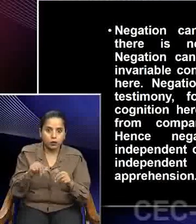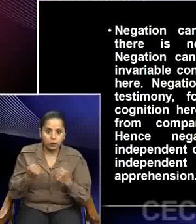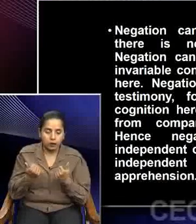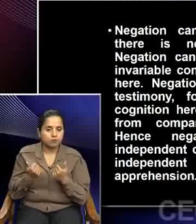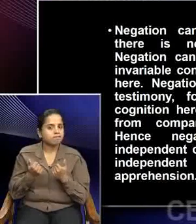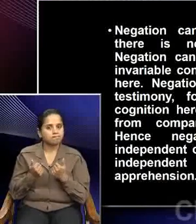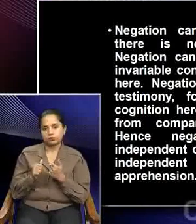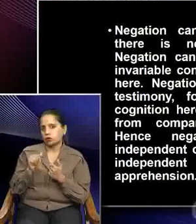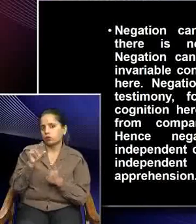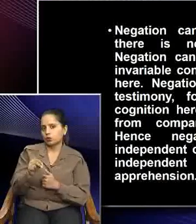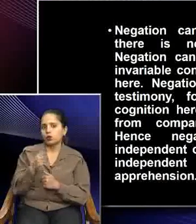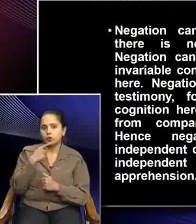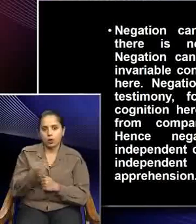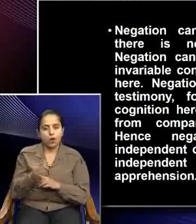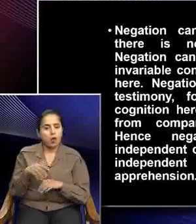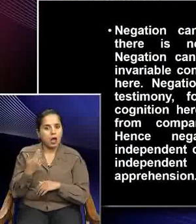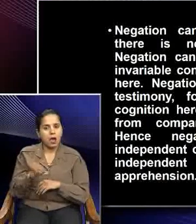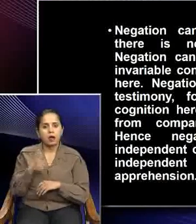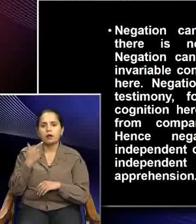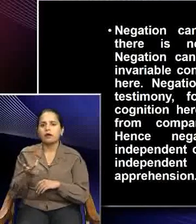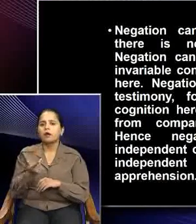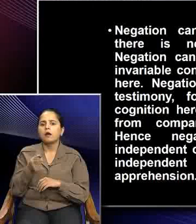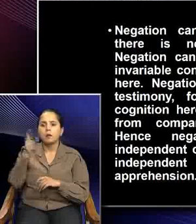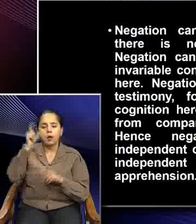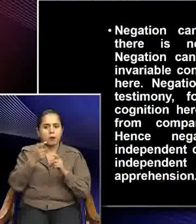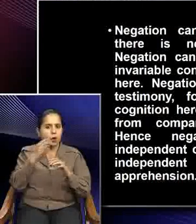nor there is no verbal cognition here,